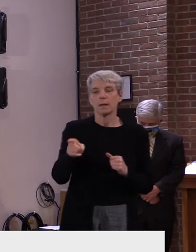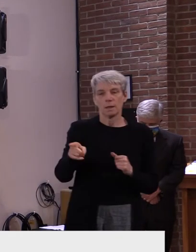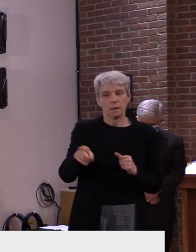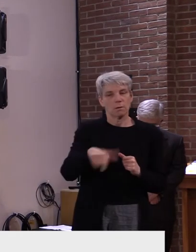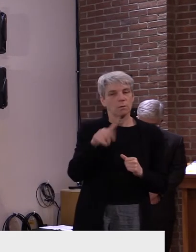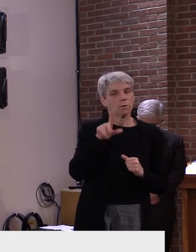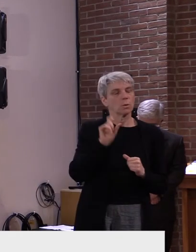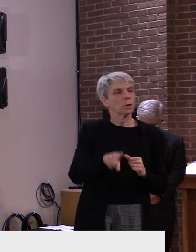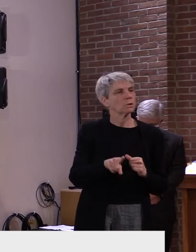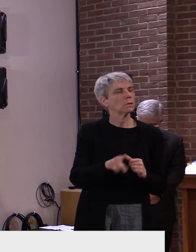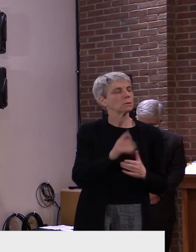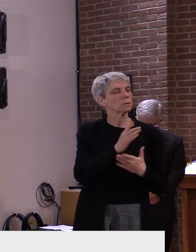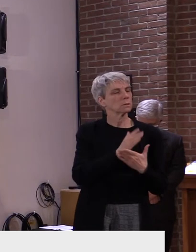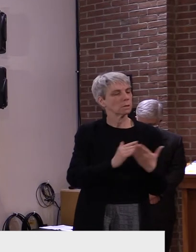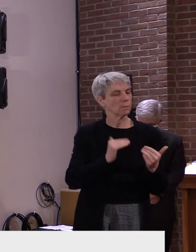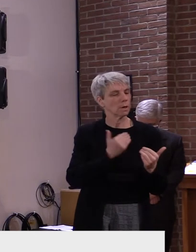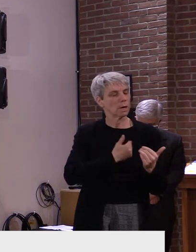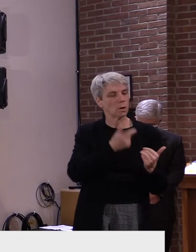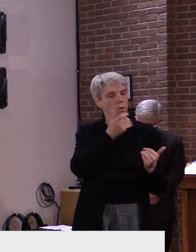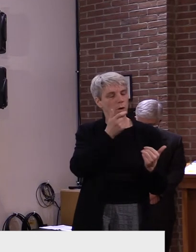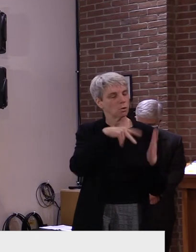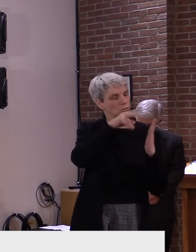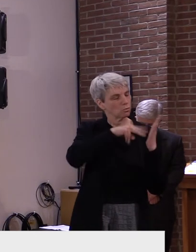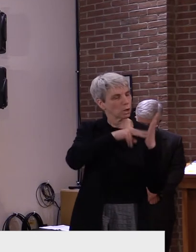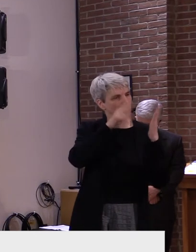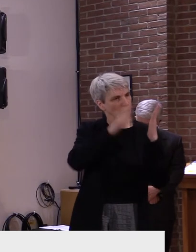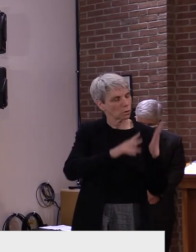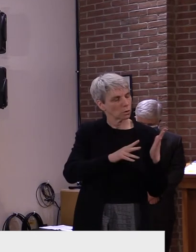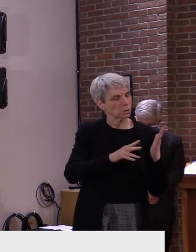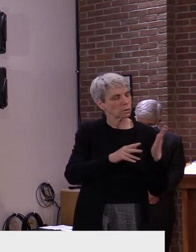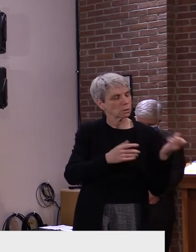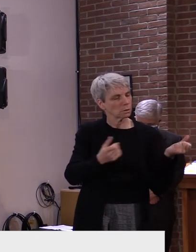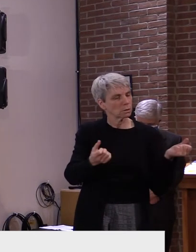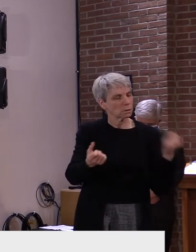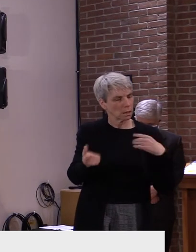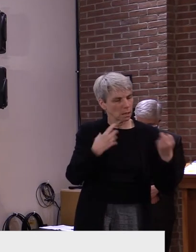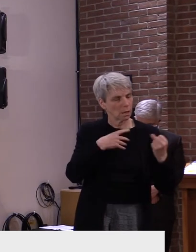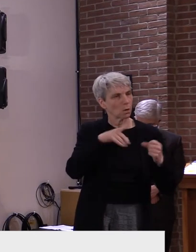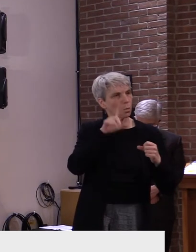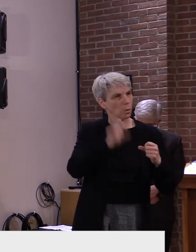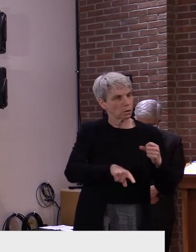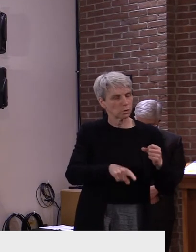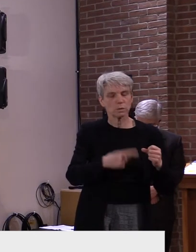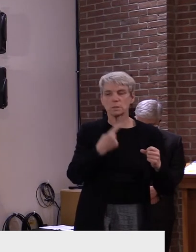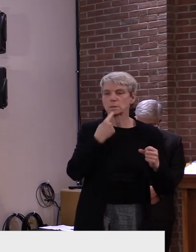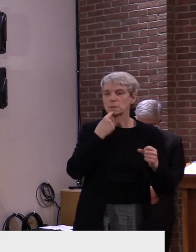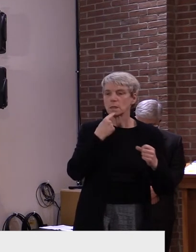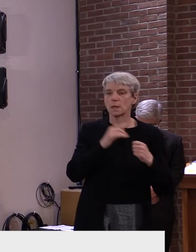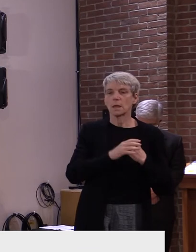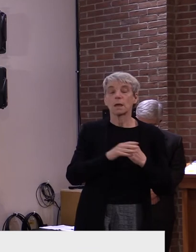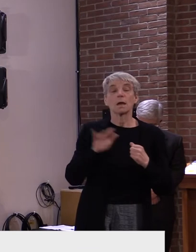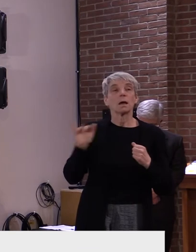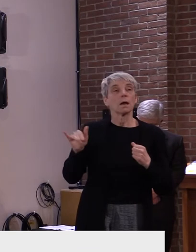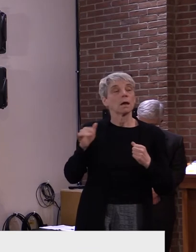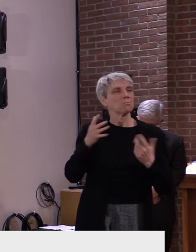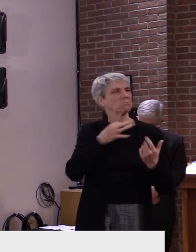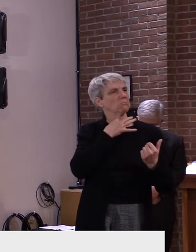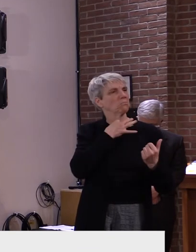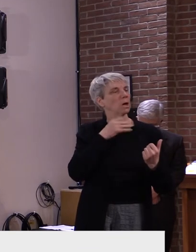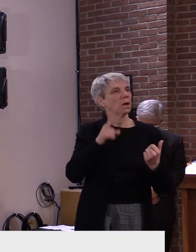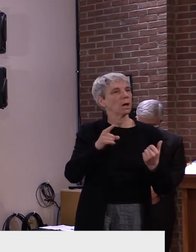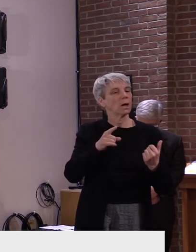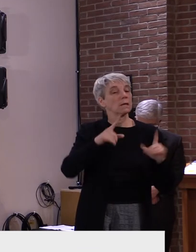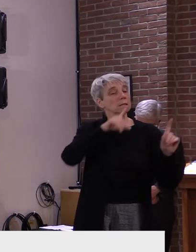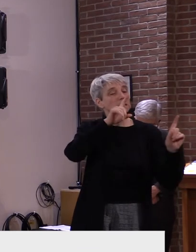as to whether that testing you know numbers and the testing goal would still be